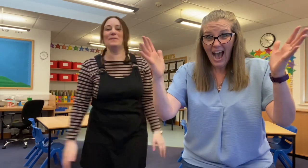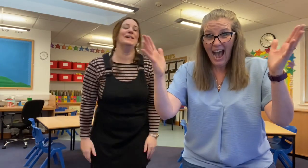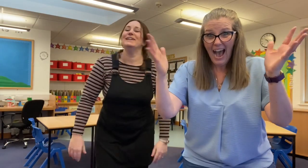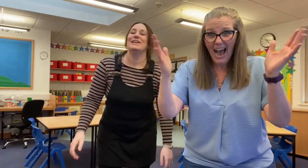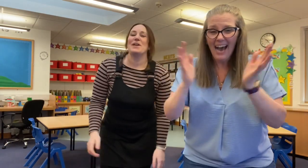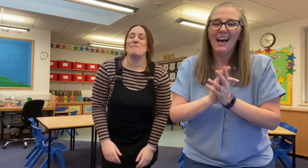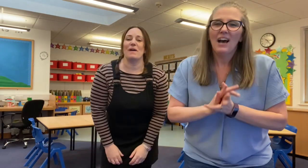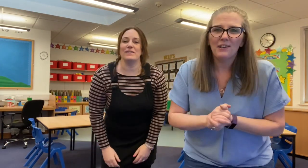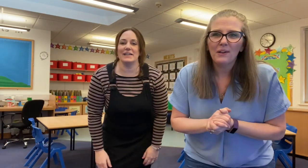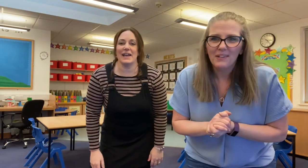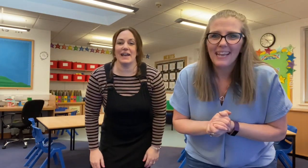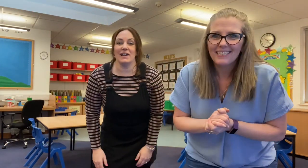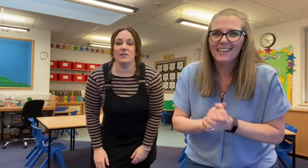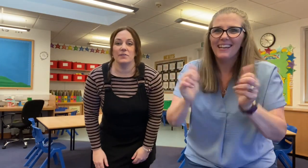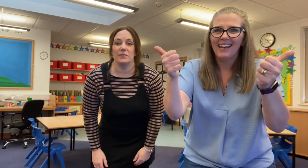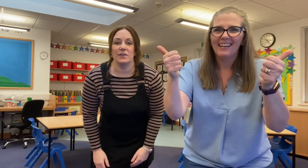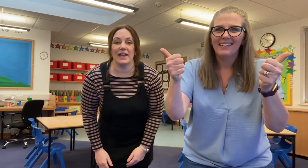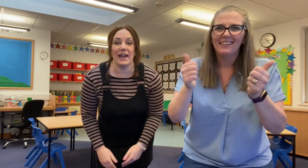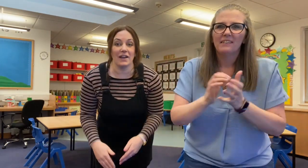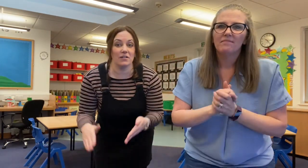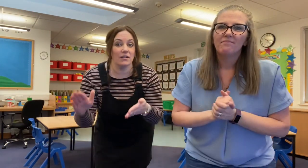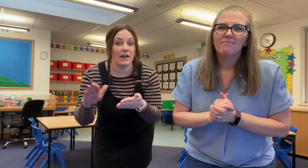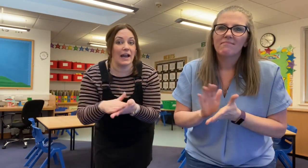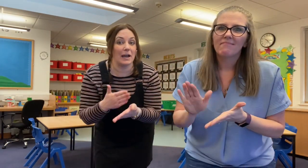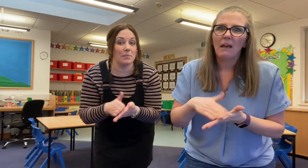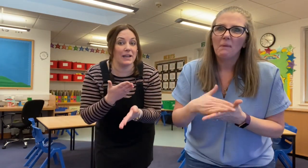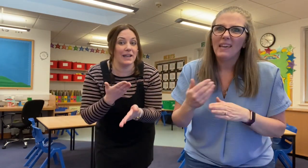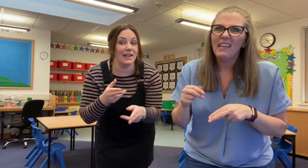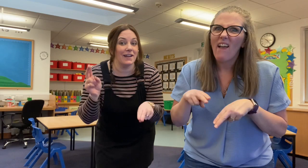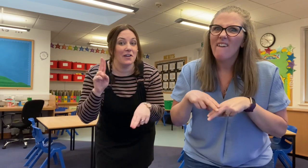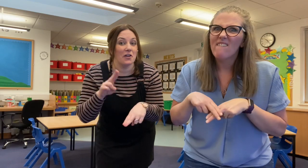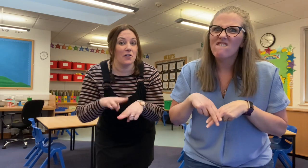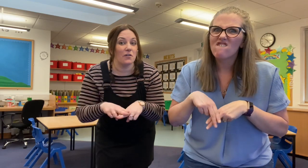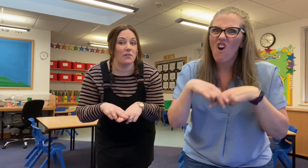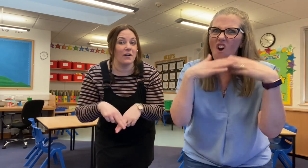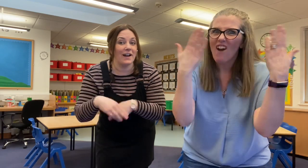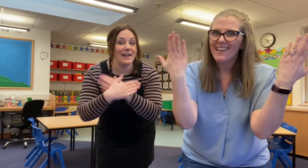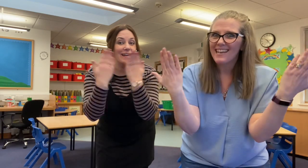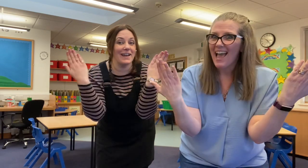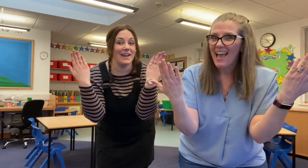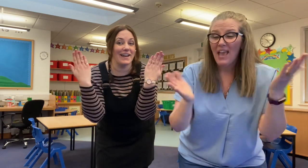But for now, happy Friday!